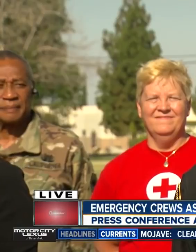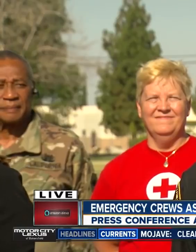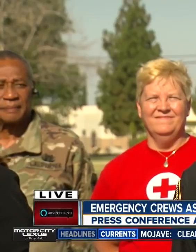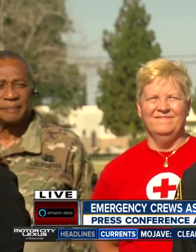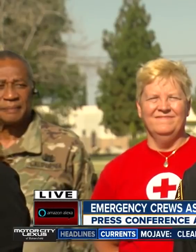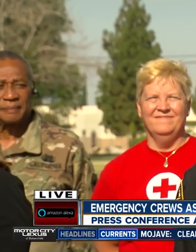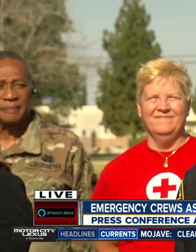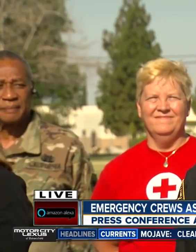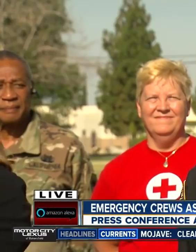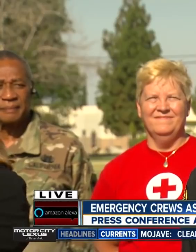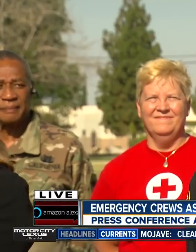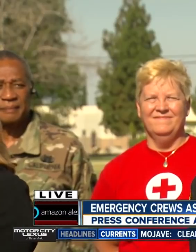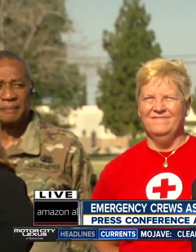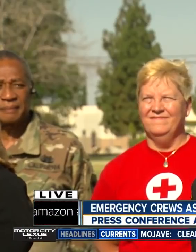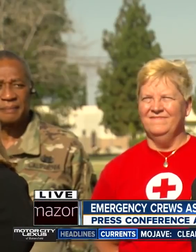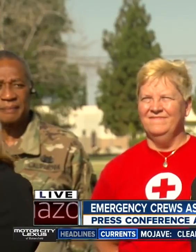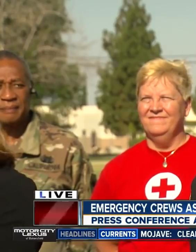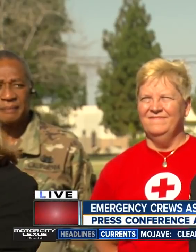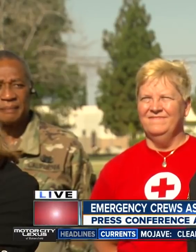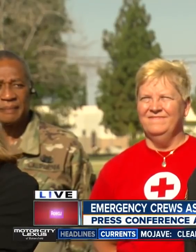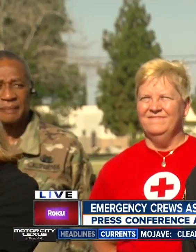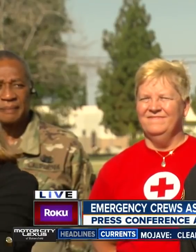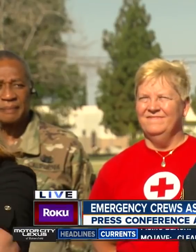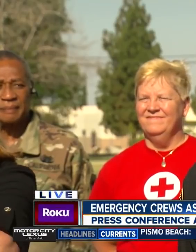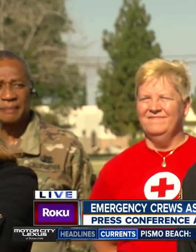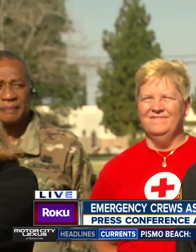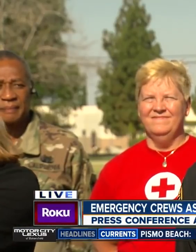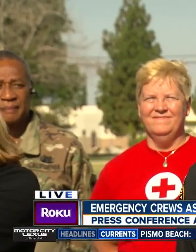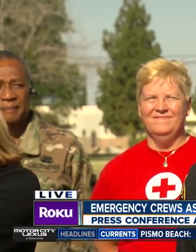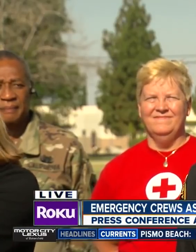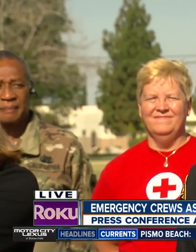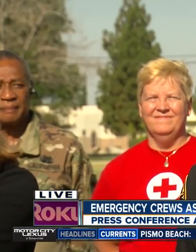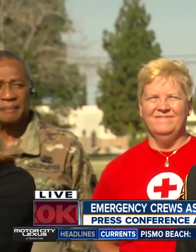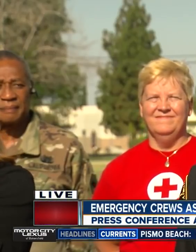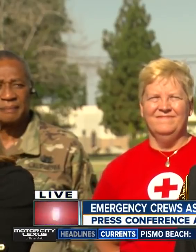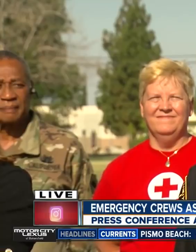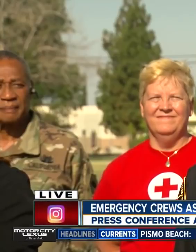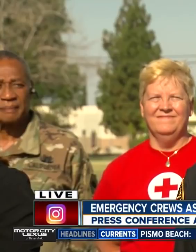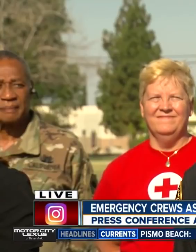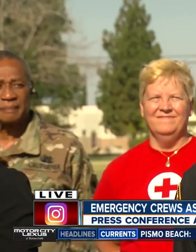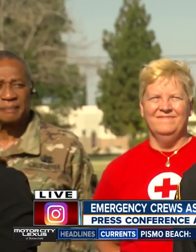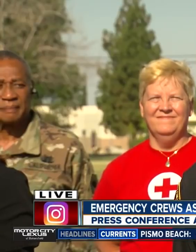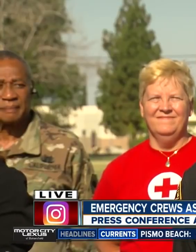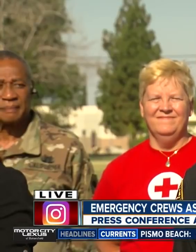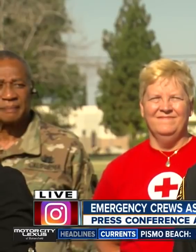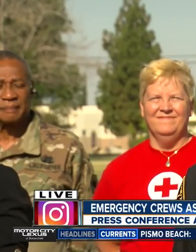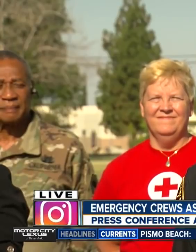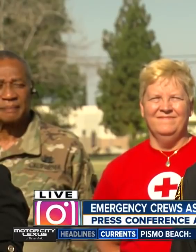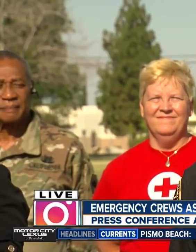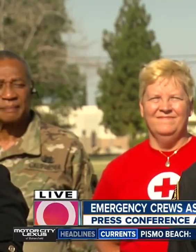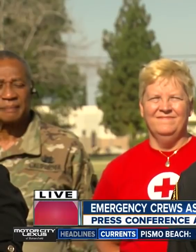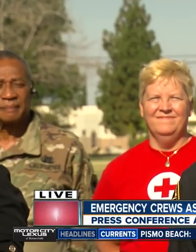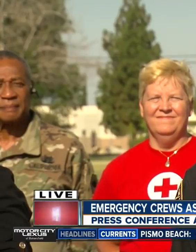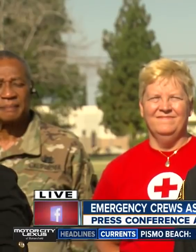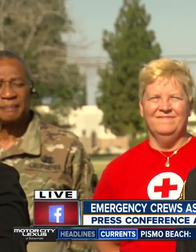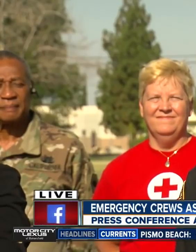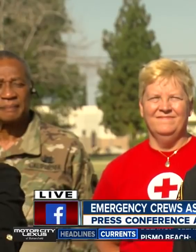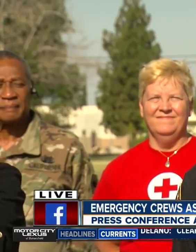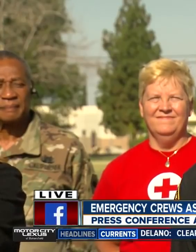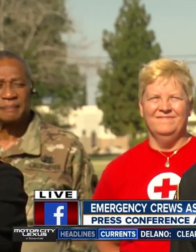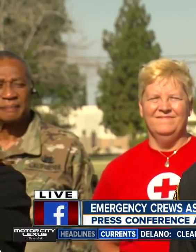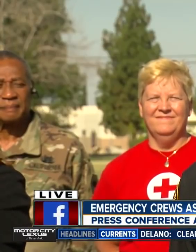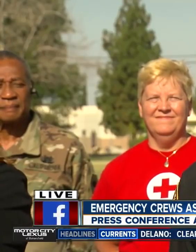there. But, you know, when you think about it, it's dark outside. We're going call to call to call, and it's hard to gather